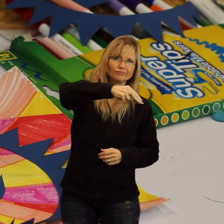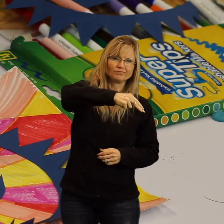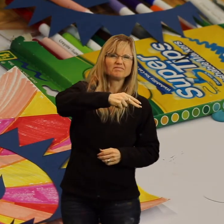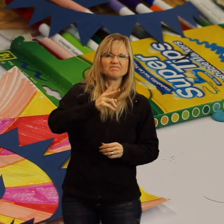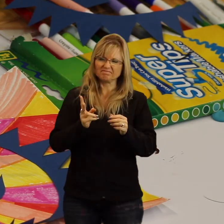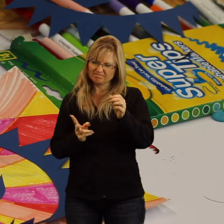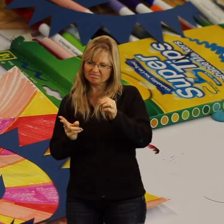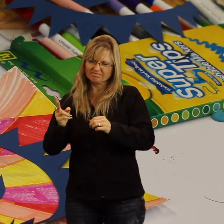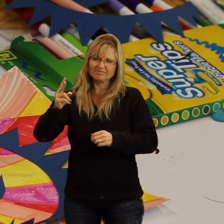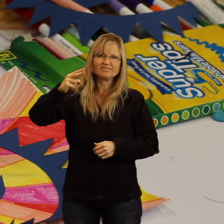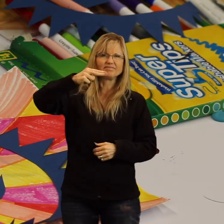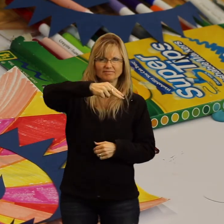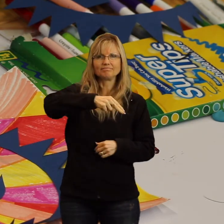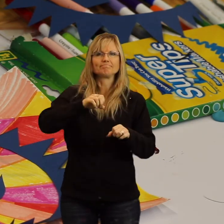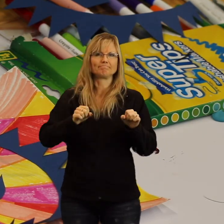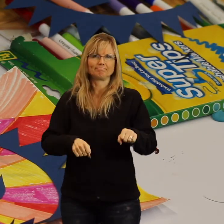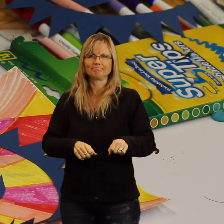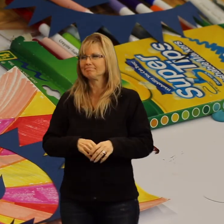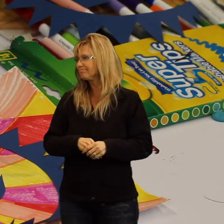shape.